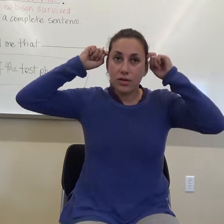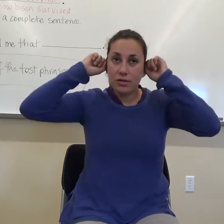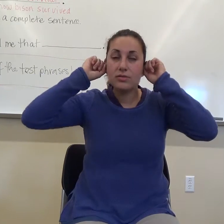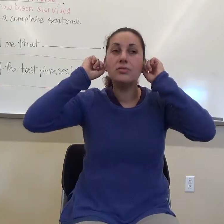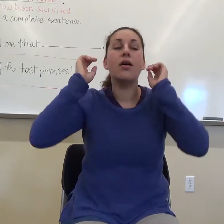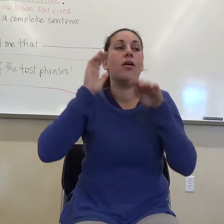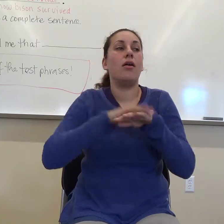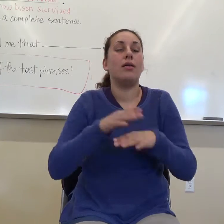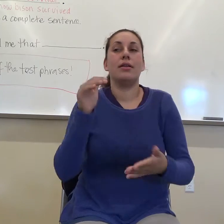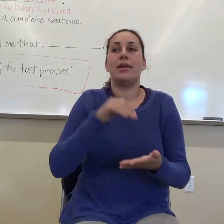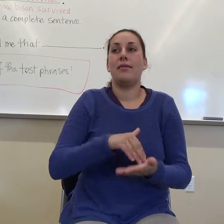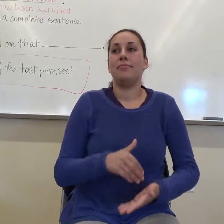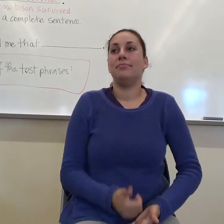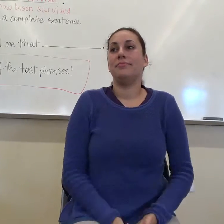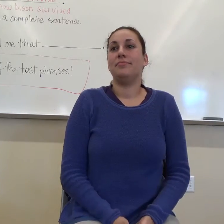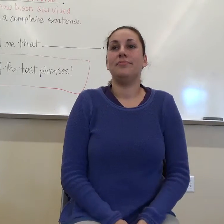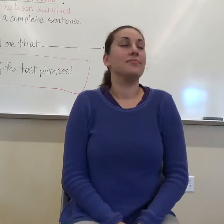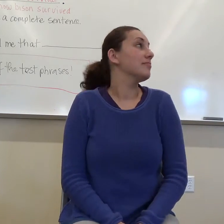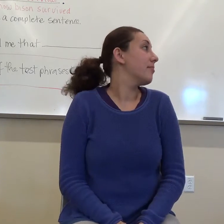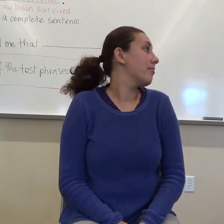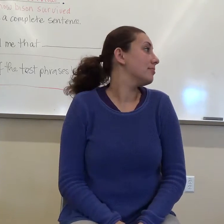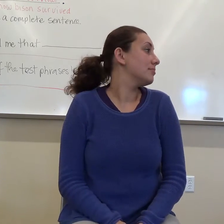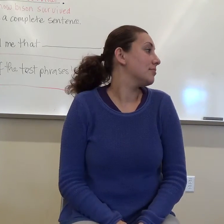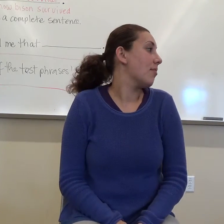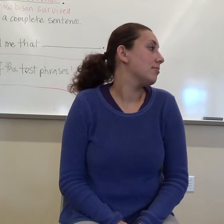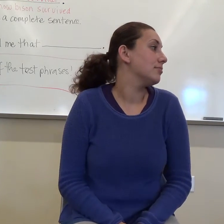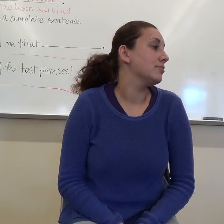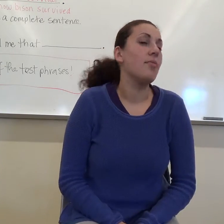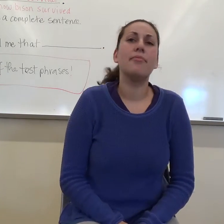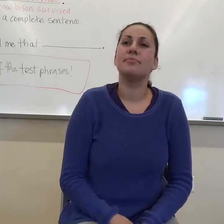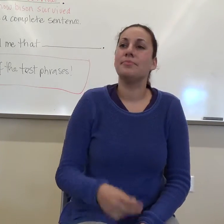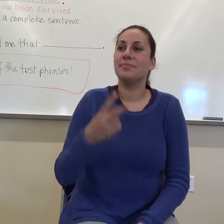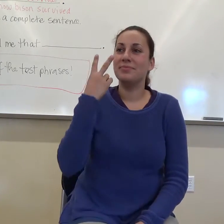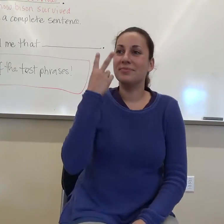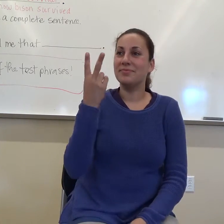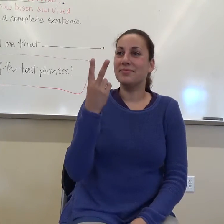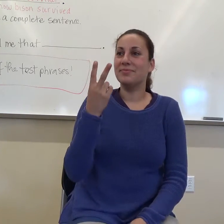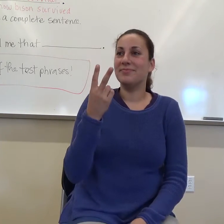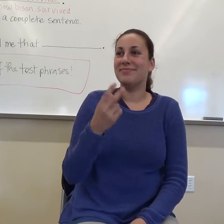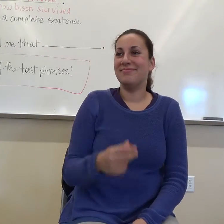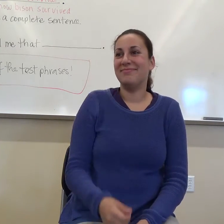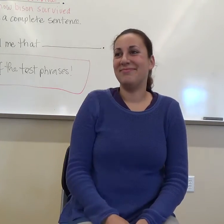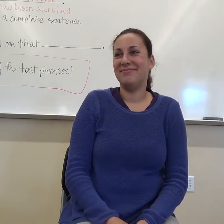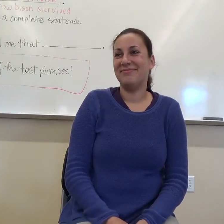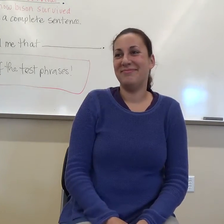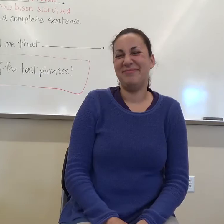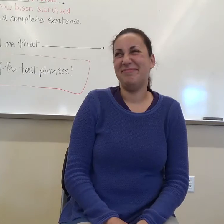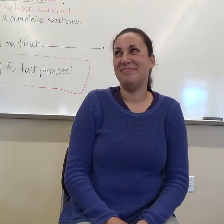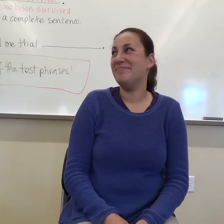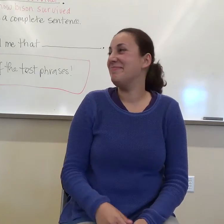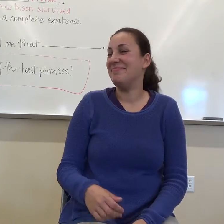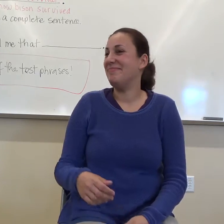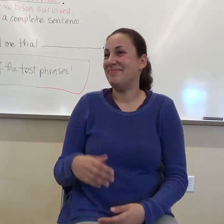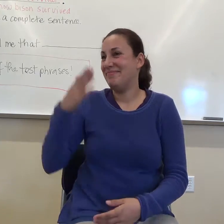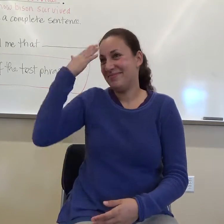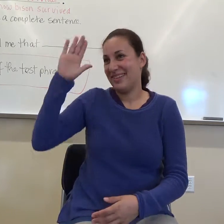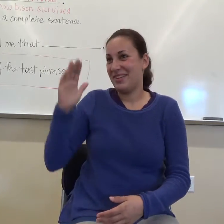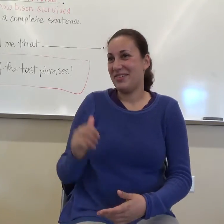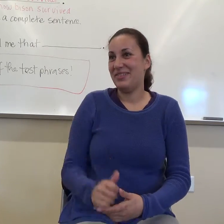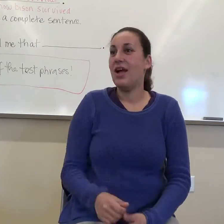on. Okay. What do you see repeated or referred to throughout here? King Solomon and the